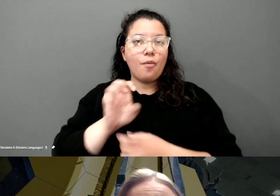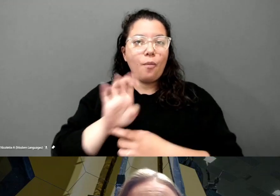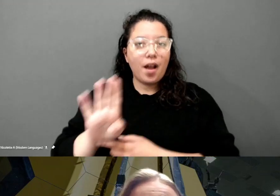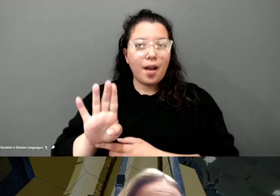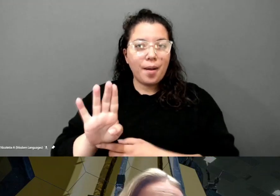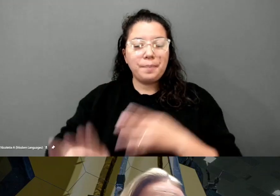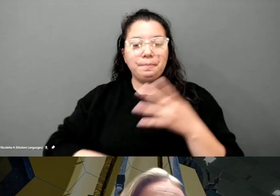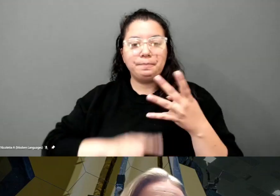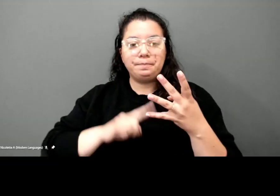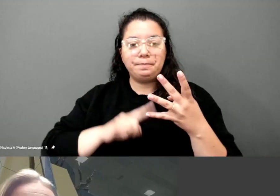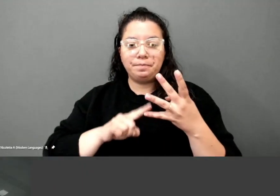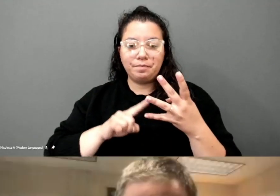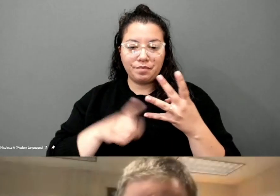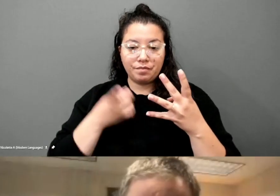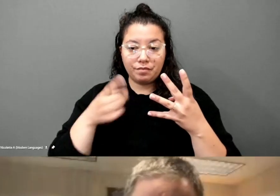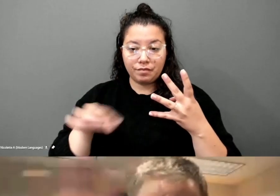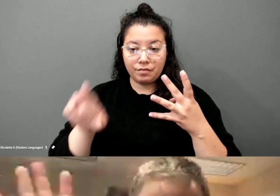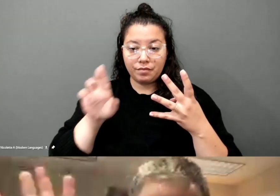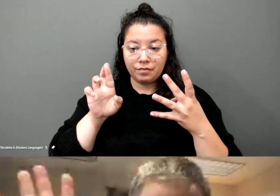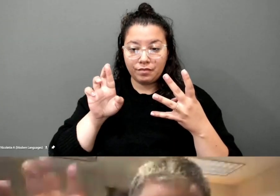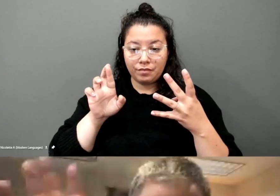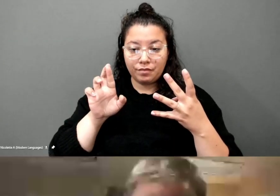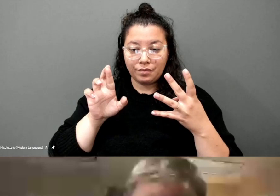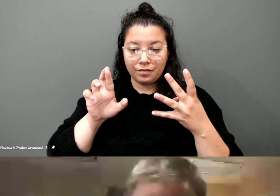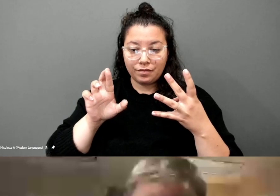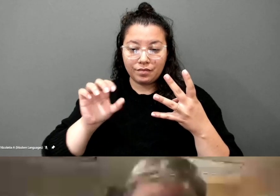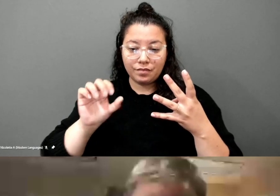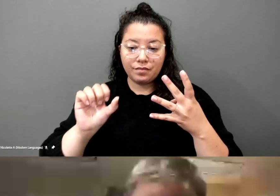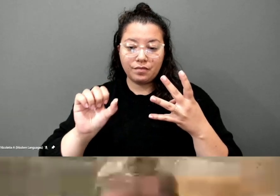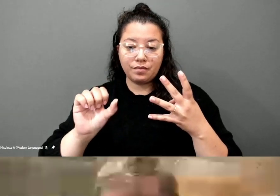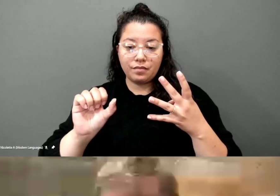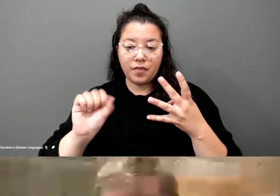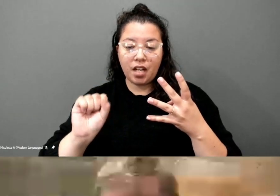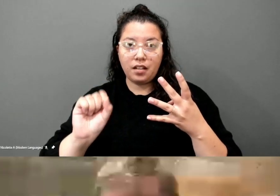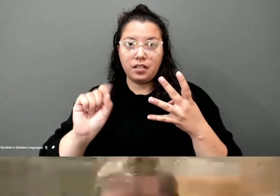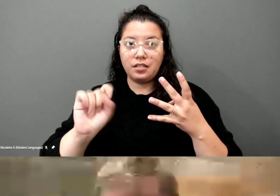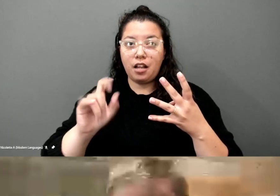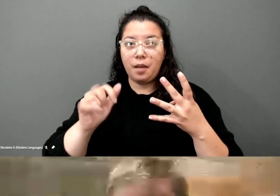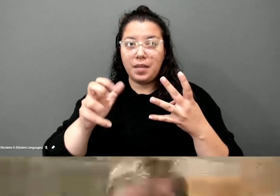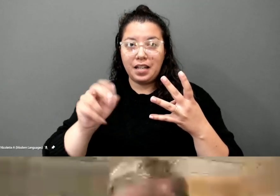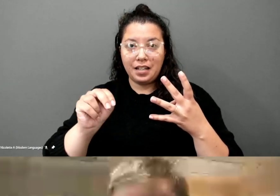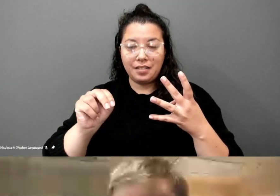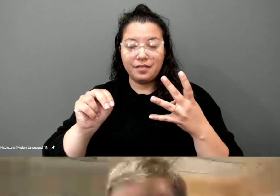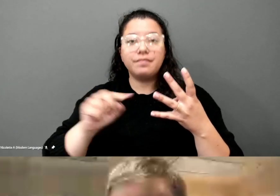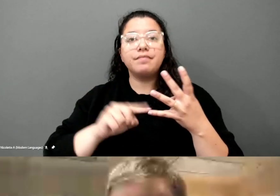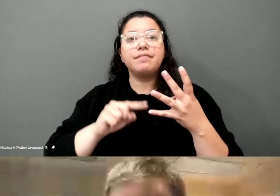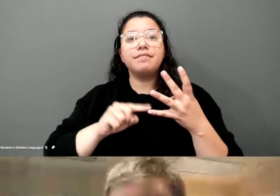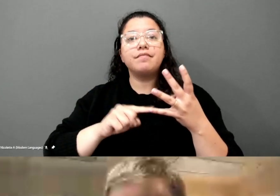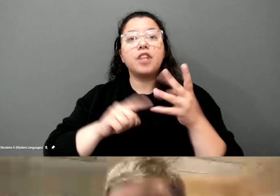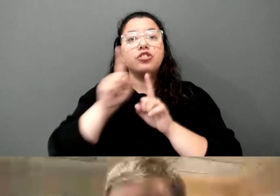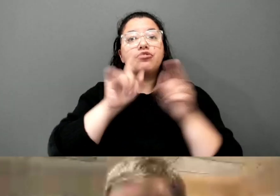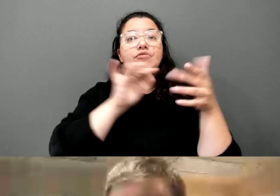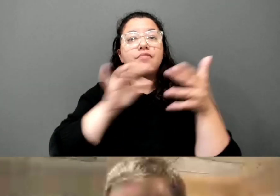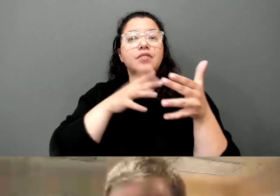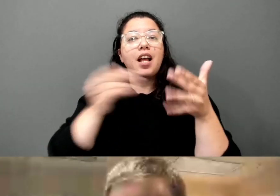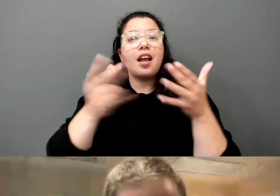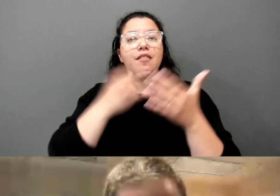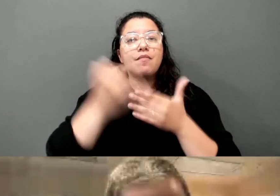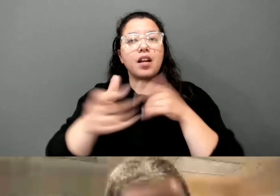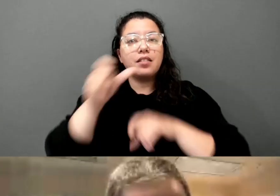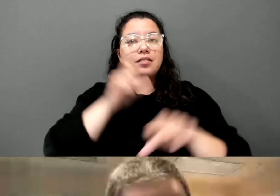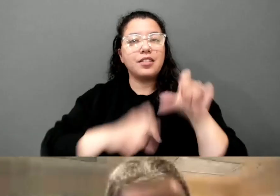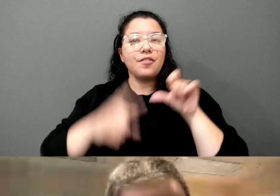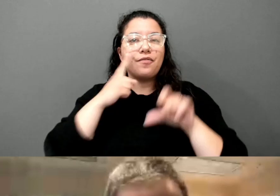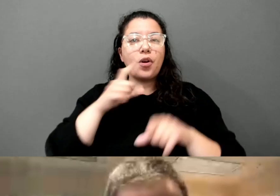And we have Dr. Klaus Patapadin. He's an Associate Astronomer and the James Webb Space Telescope Project Scientist at